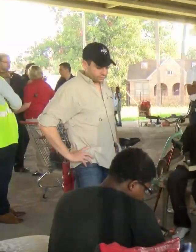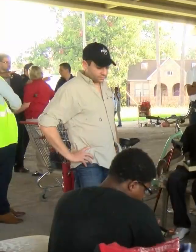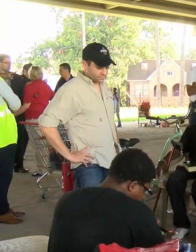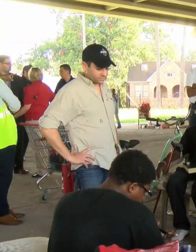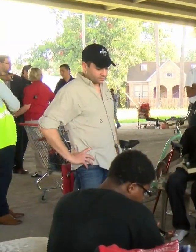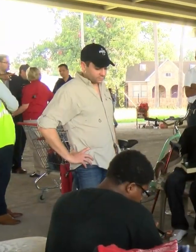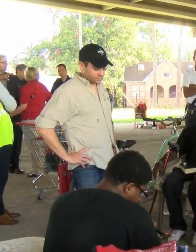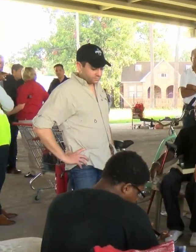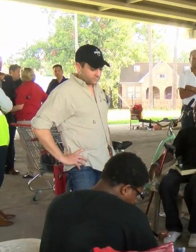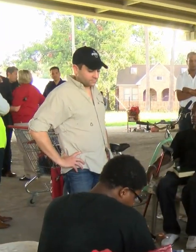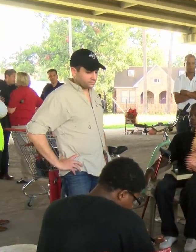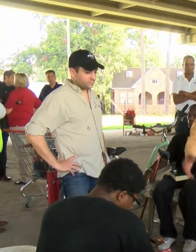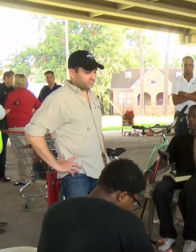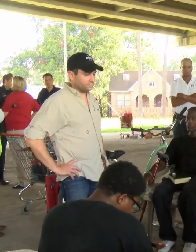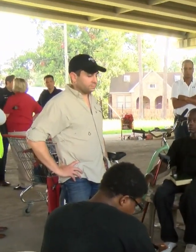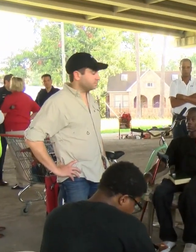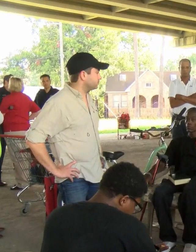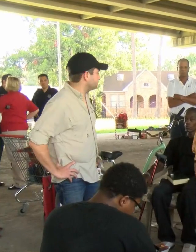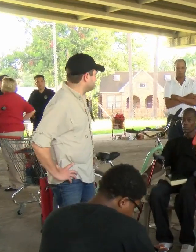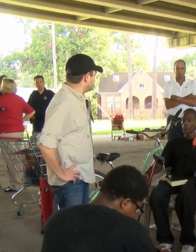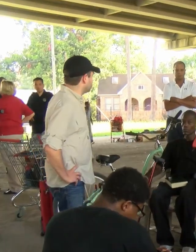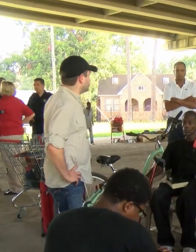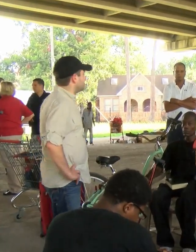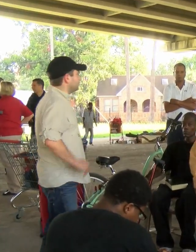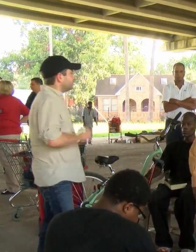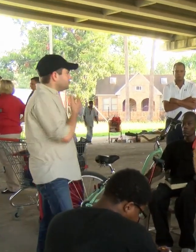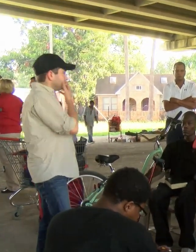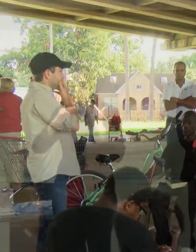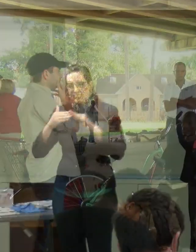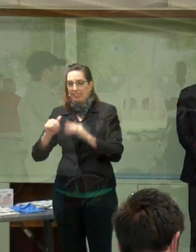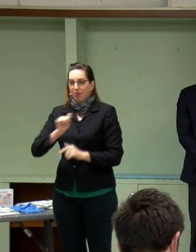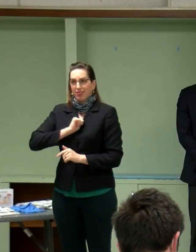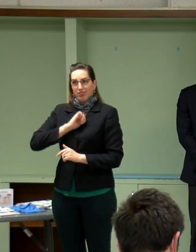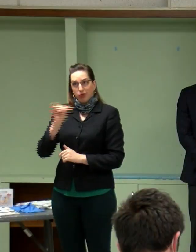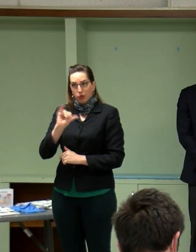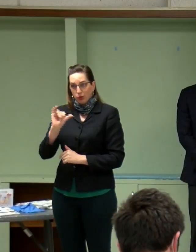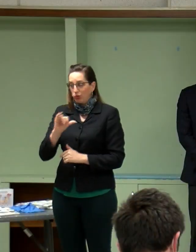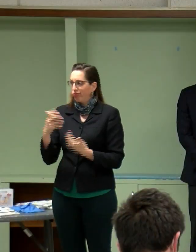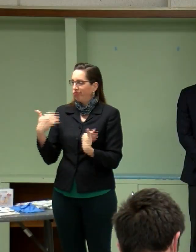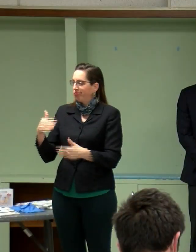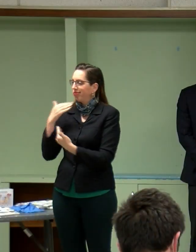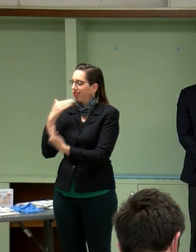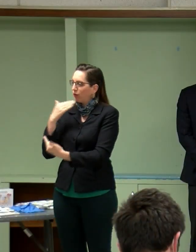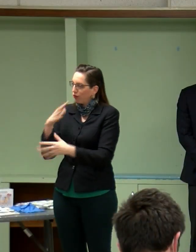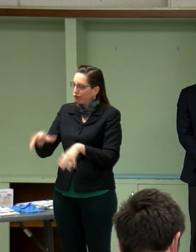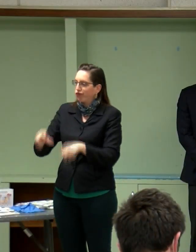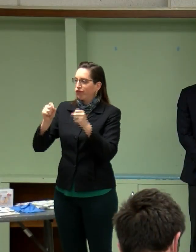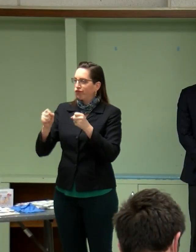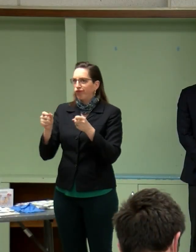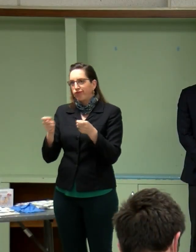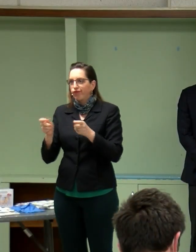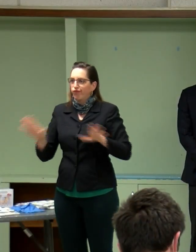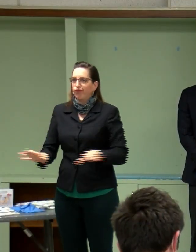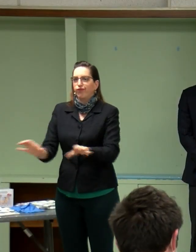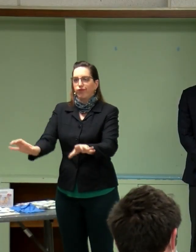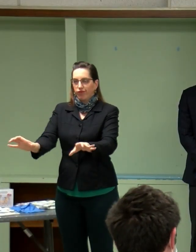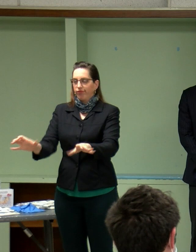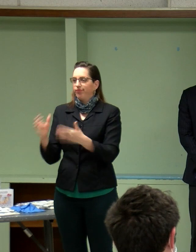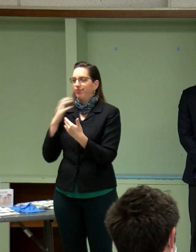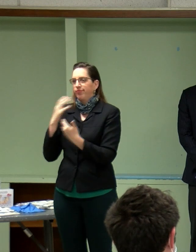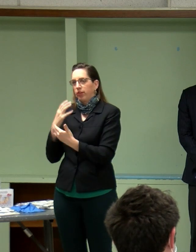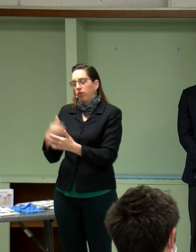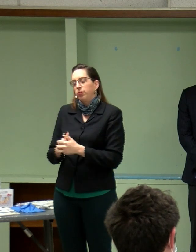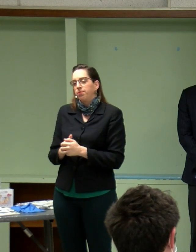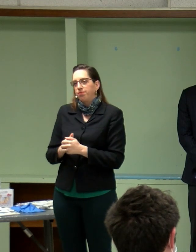credit in terms of representing the city and myself on this initiative. So thank you, Mark Eichenbaum. Mark